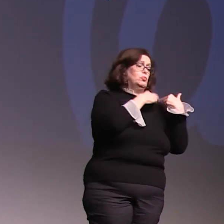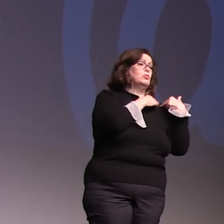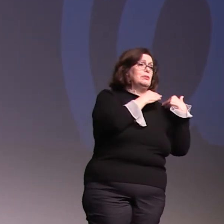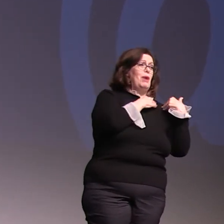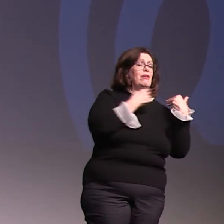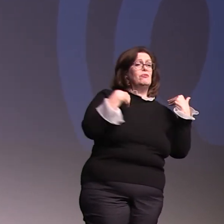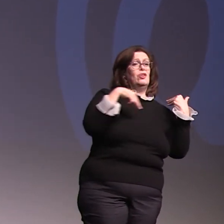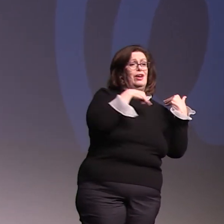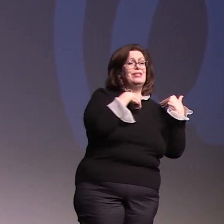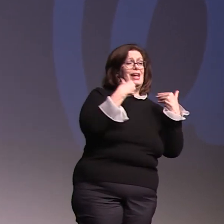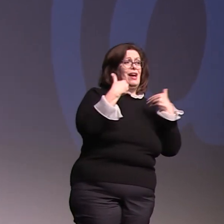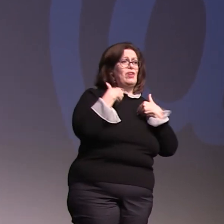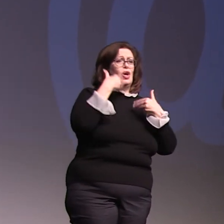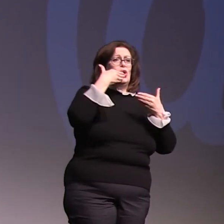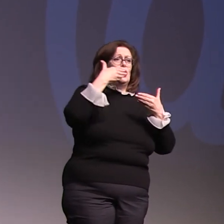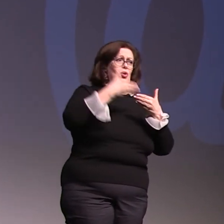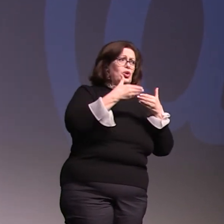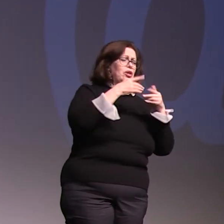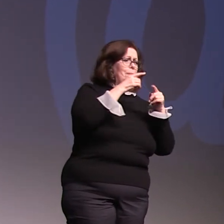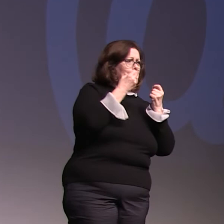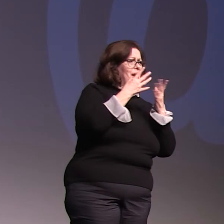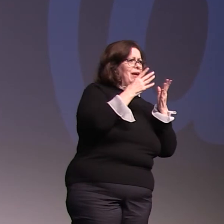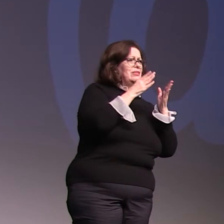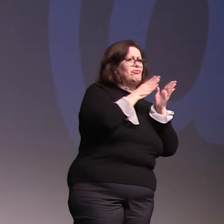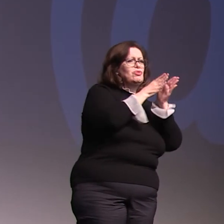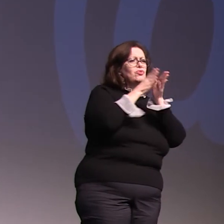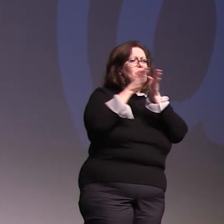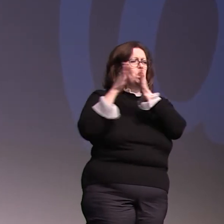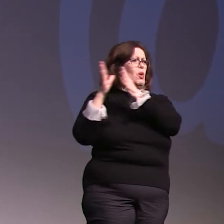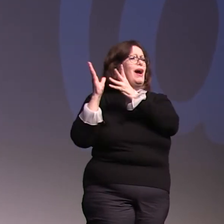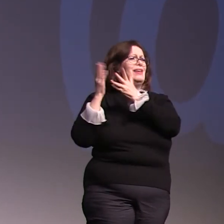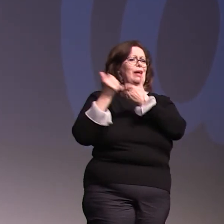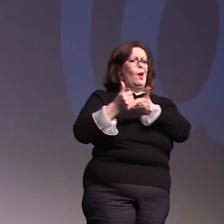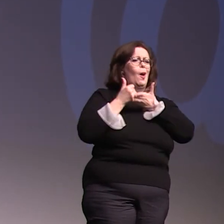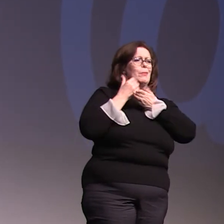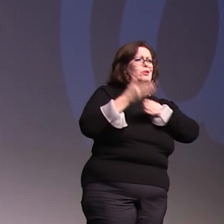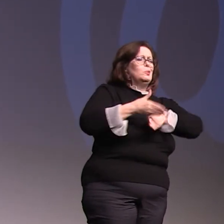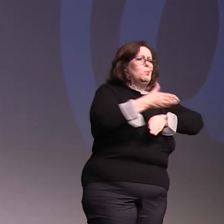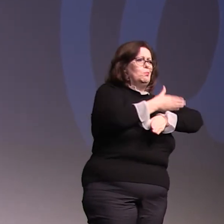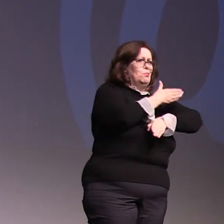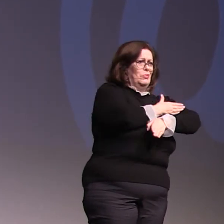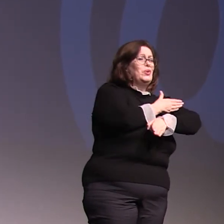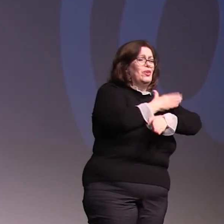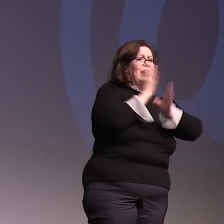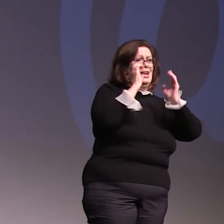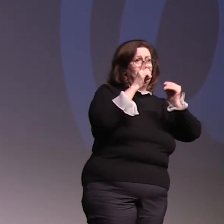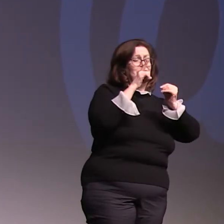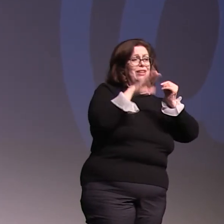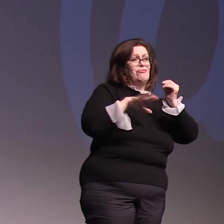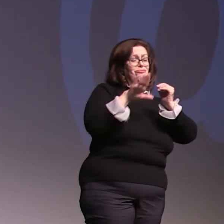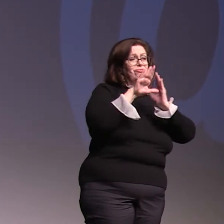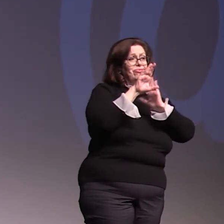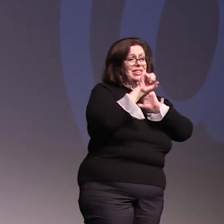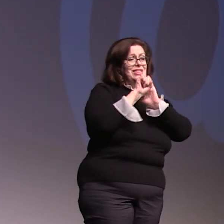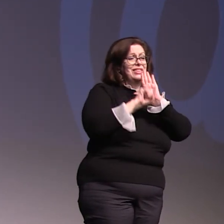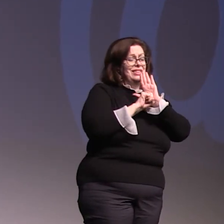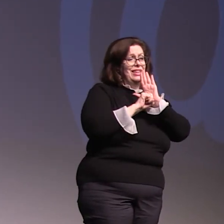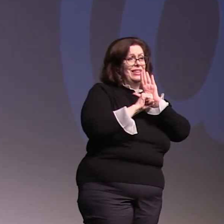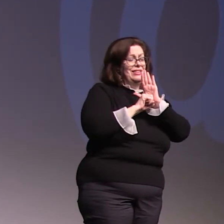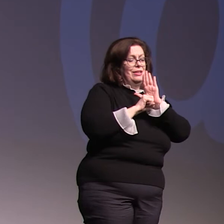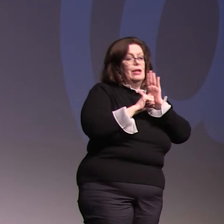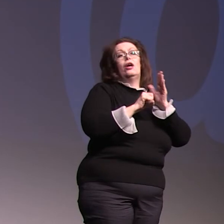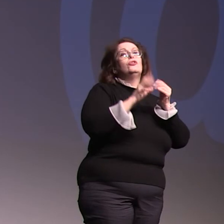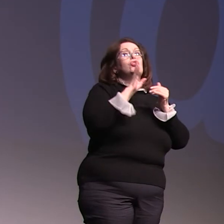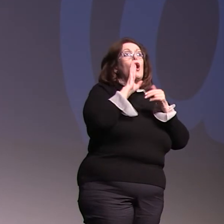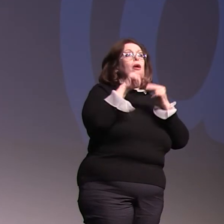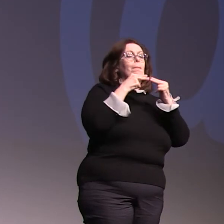us to have some really thoughtful ways to contribute to what's going to improve outcomes for students in this state. And I also want to say that if we're talking about a student-based